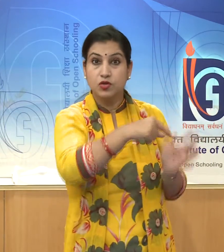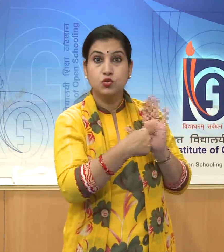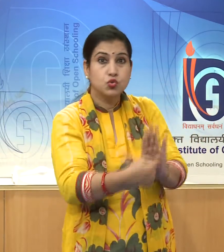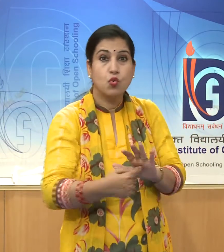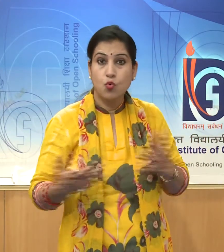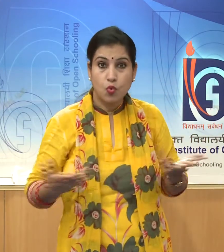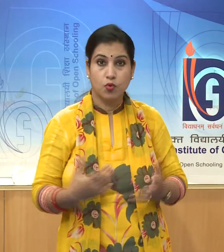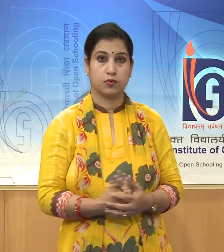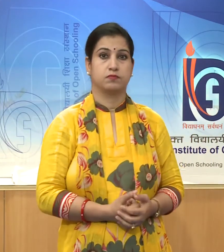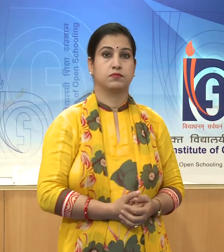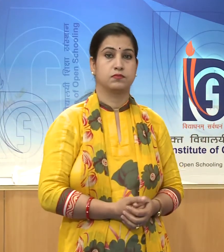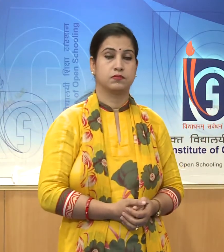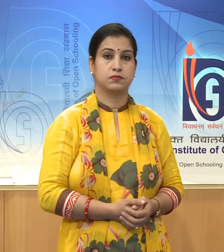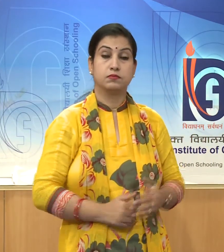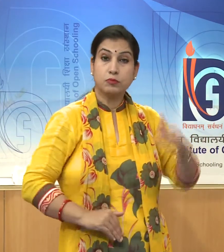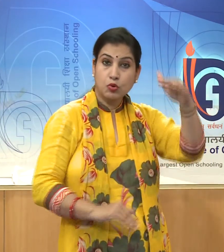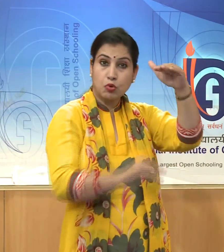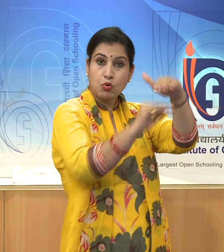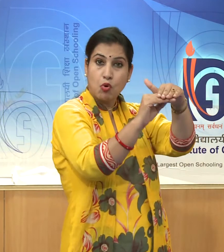depicting top of an